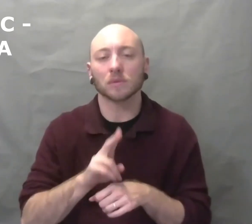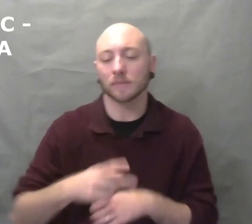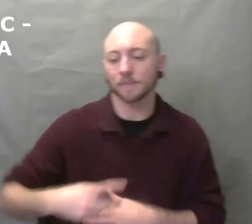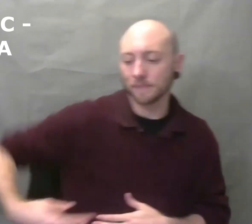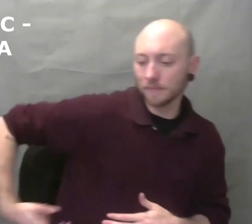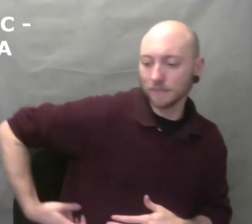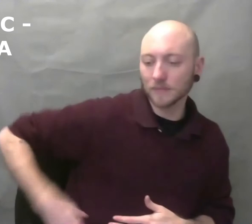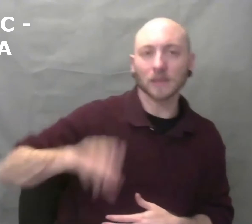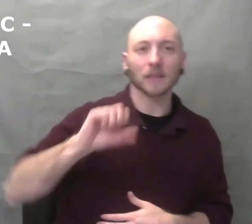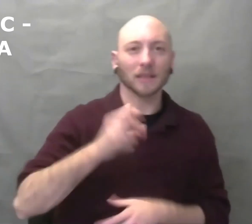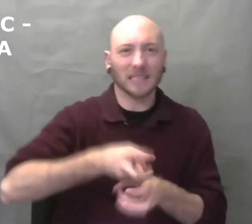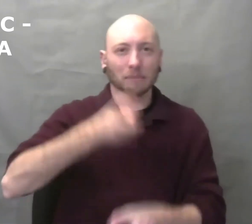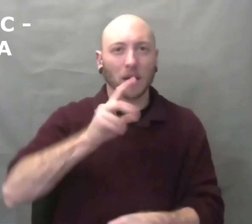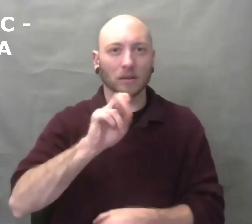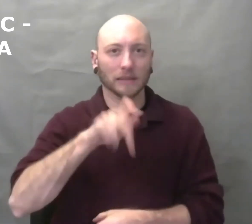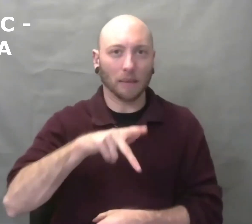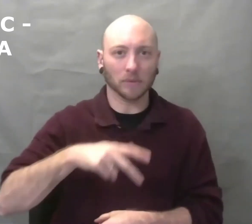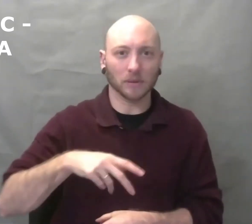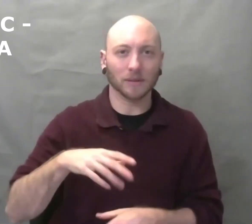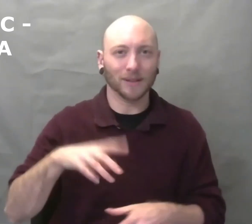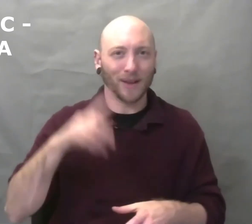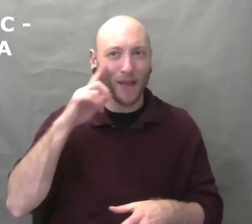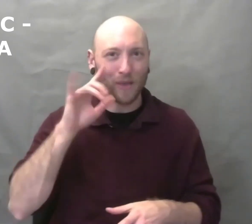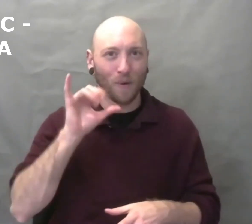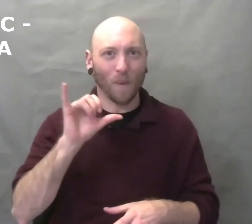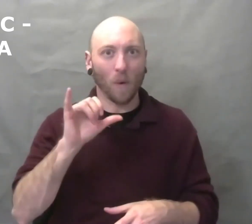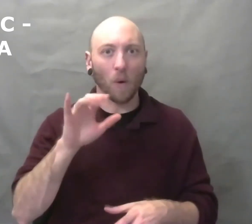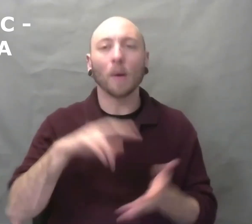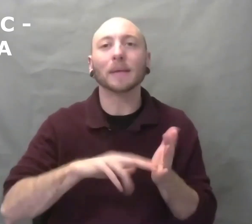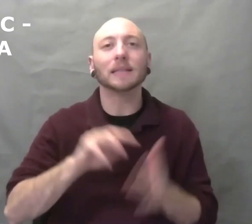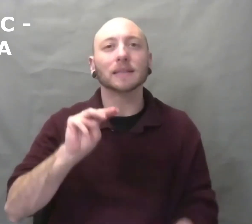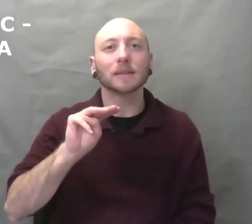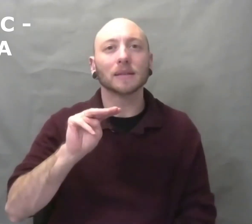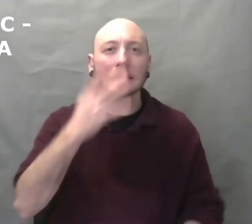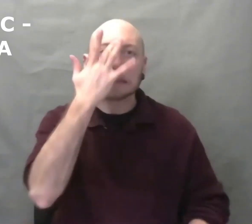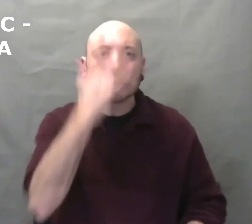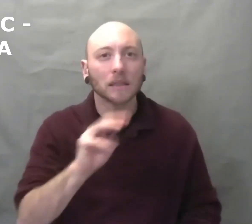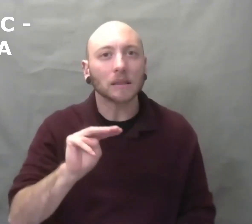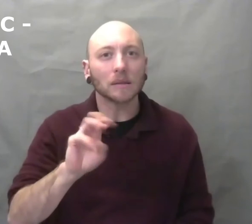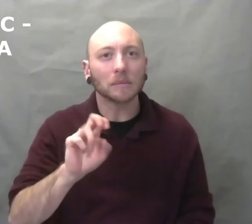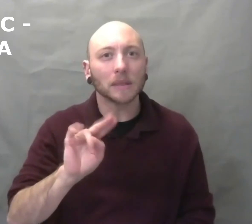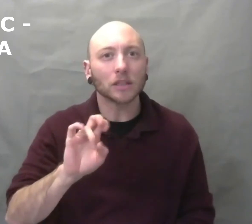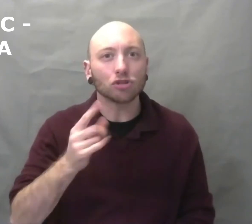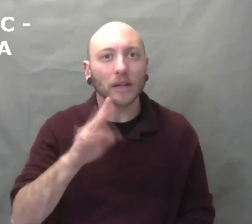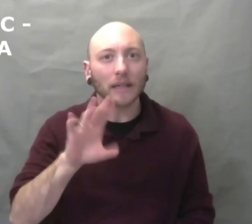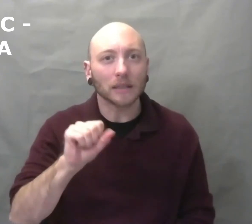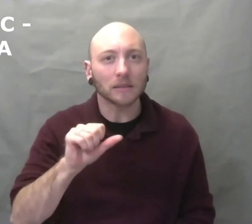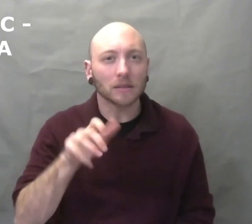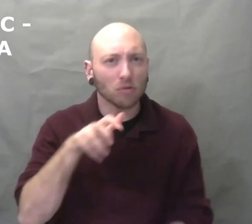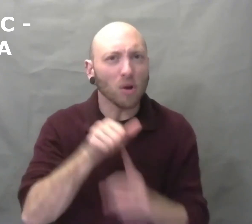spinal tap, the first thing that popped in my mind is, oh, I got meningitis, but I caught it. We're going to be good. Meningitis will kill